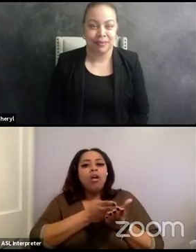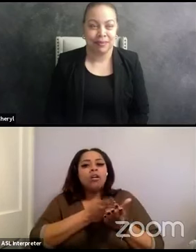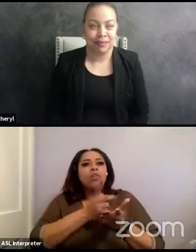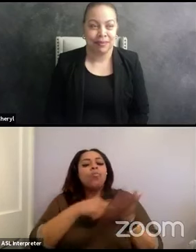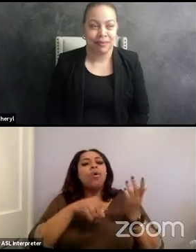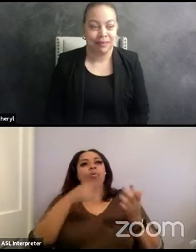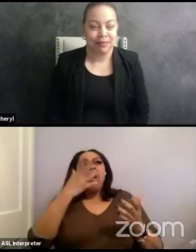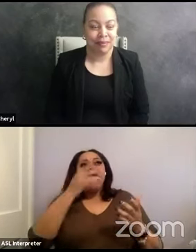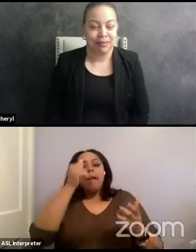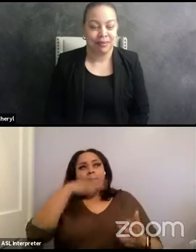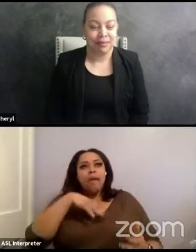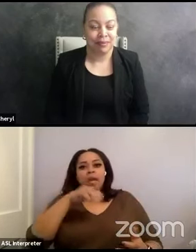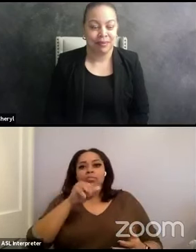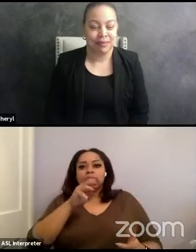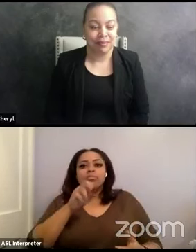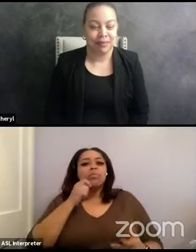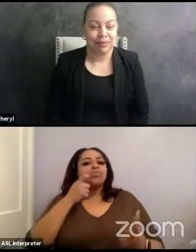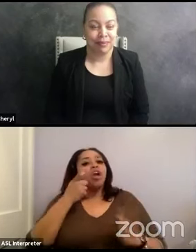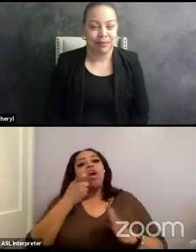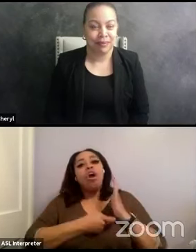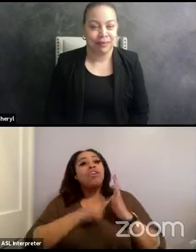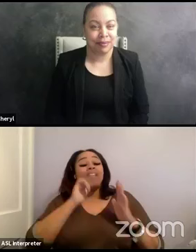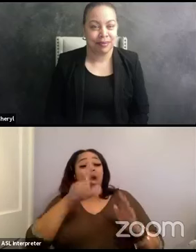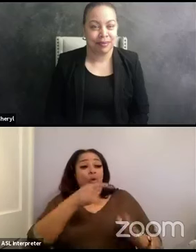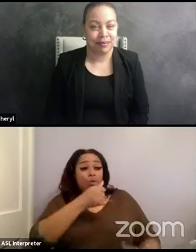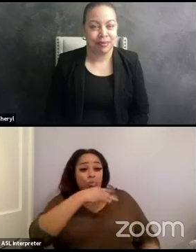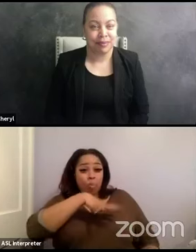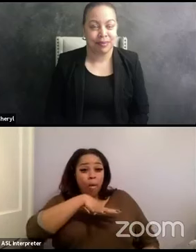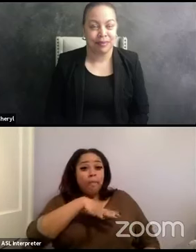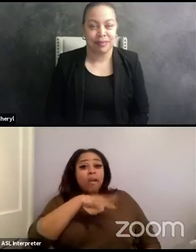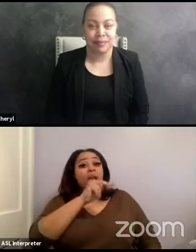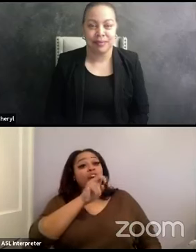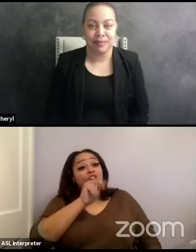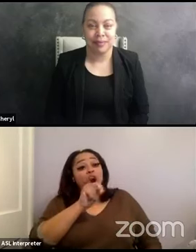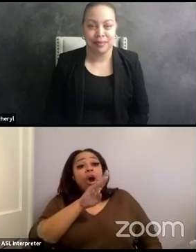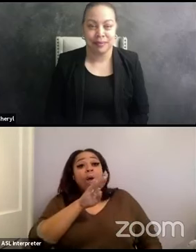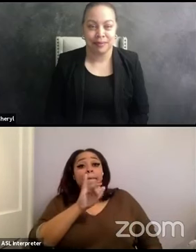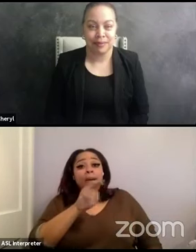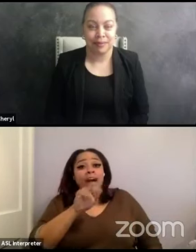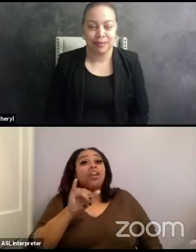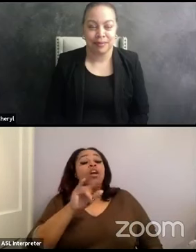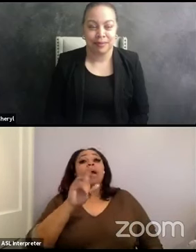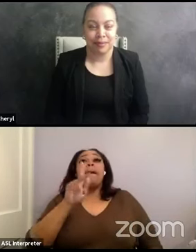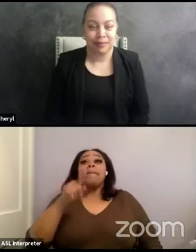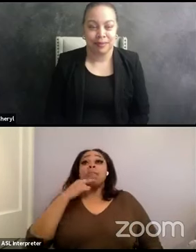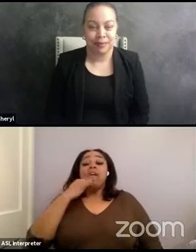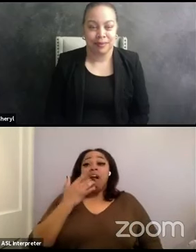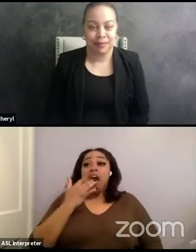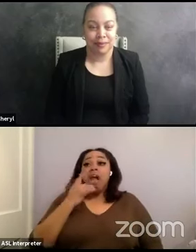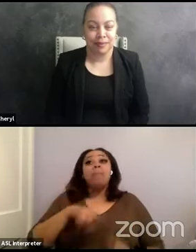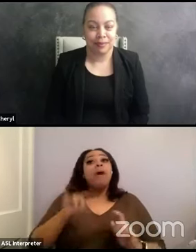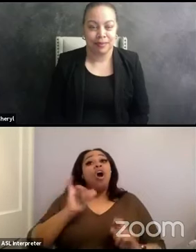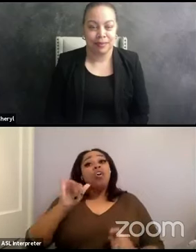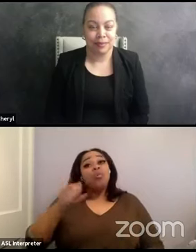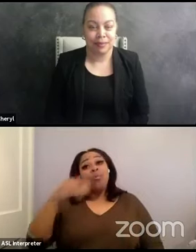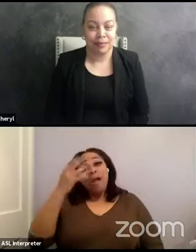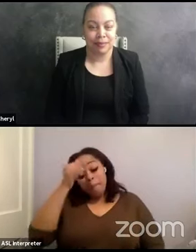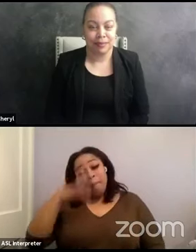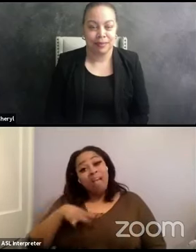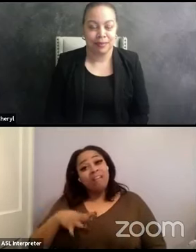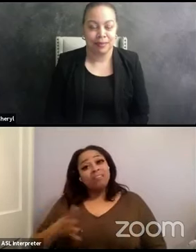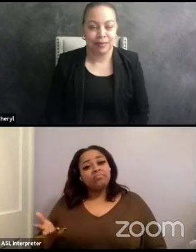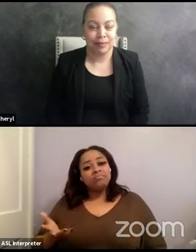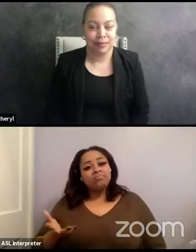male supremacy has cost not only women, non-binary people, and people of color, but also white men."